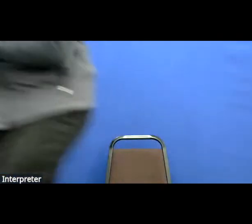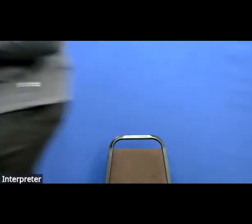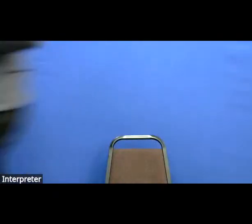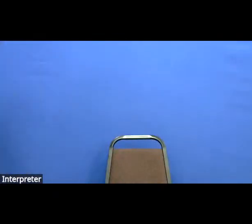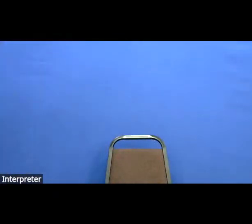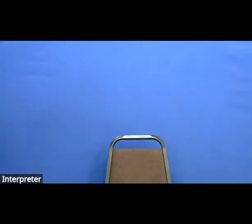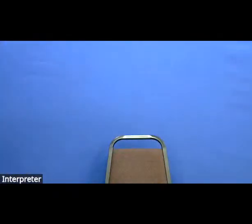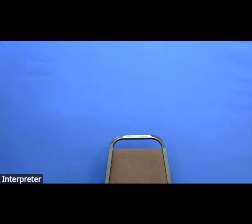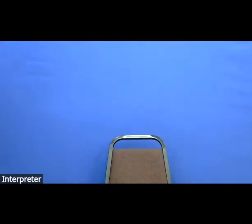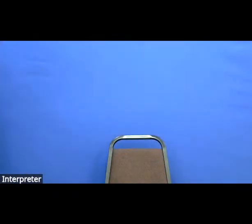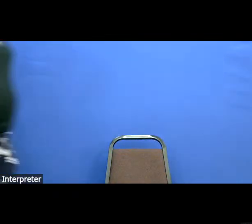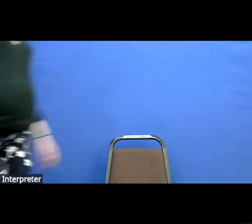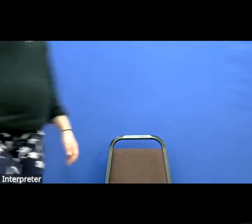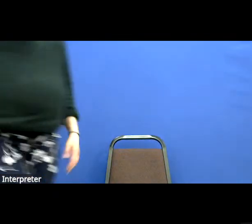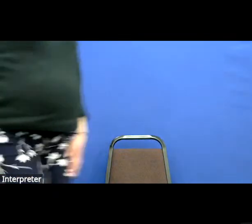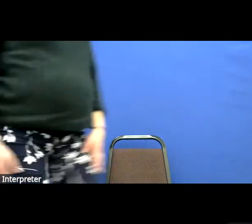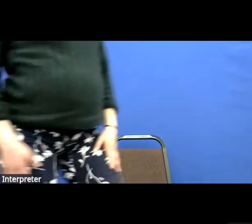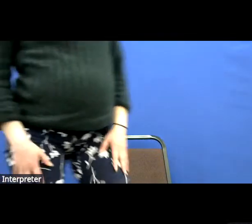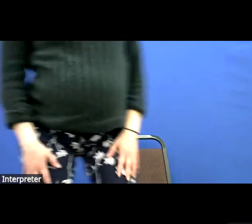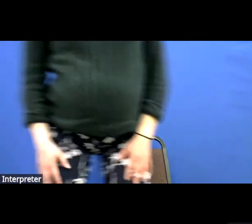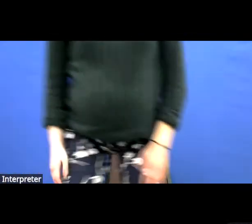Finally got open. Thanks.